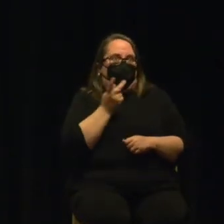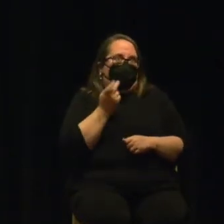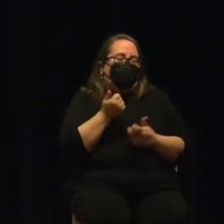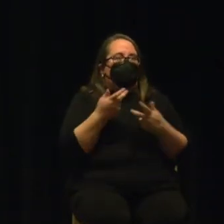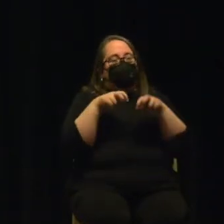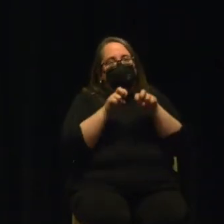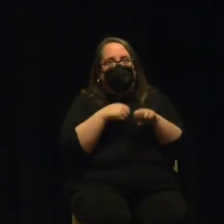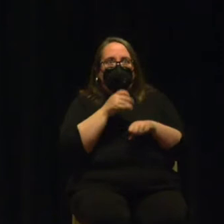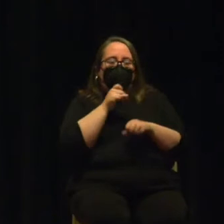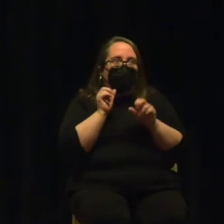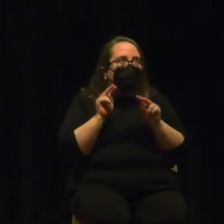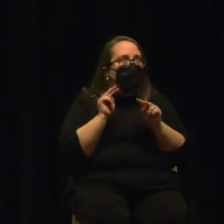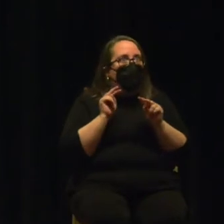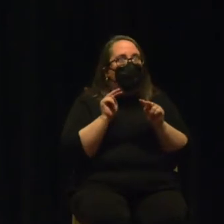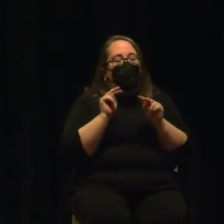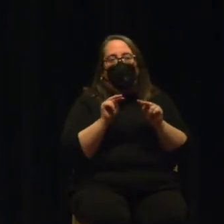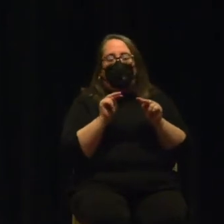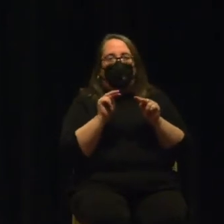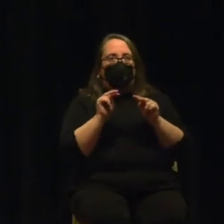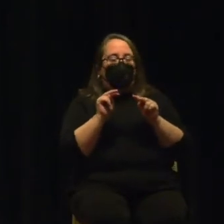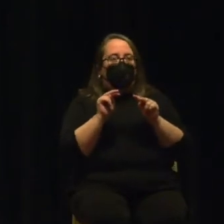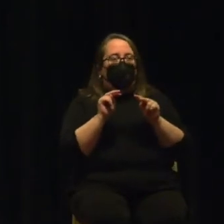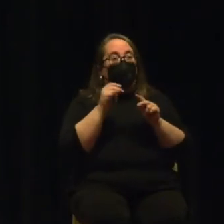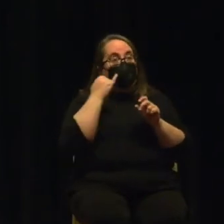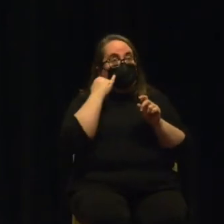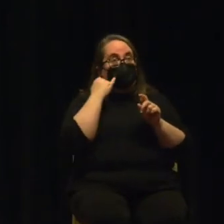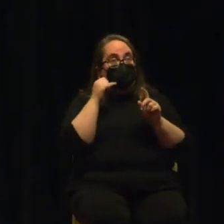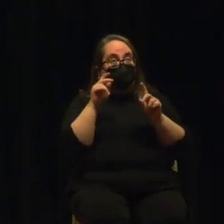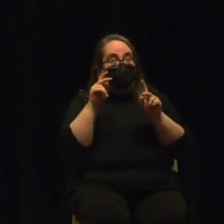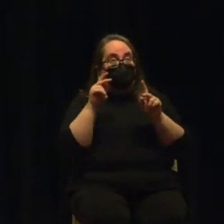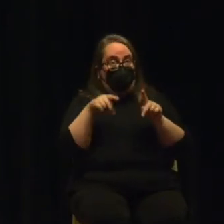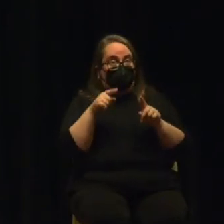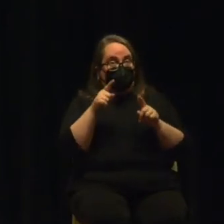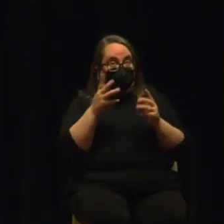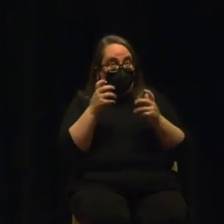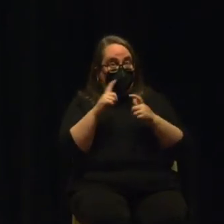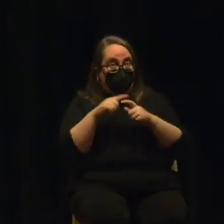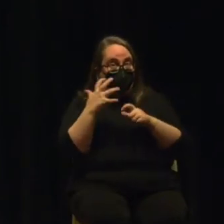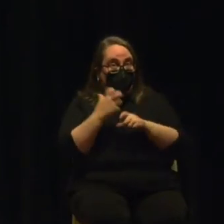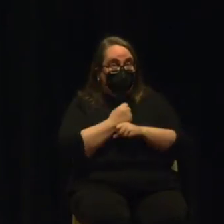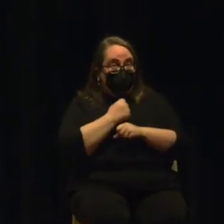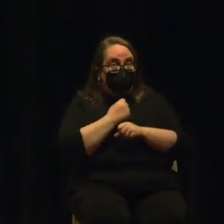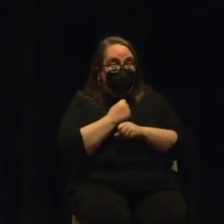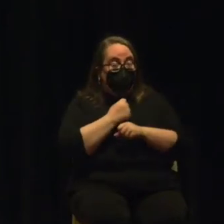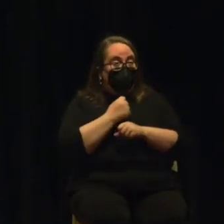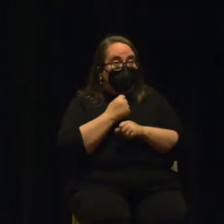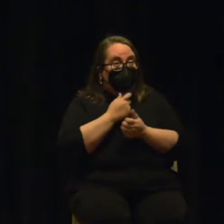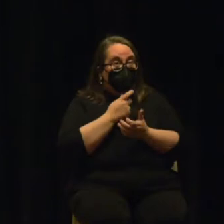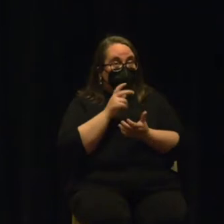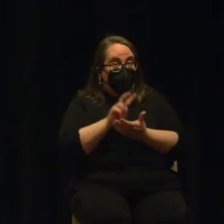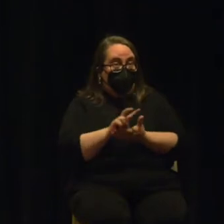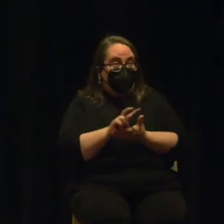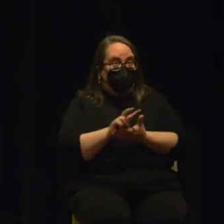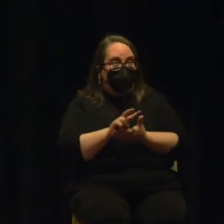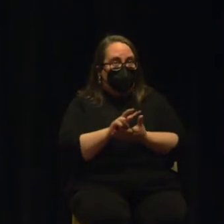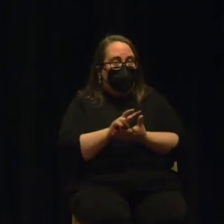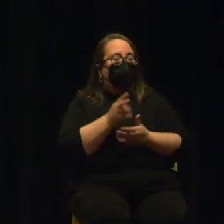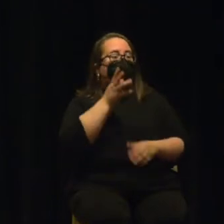really into it, just and if the person that she was cheering for didn't win, she would